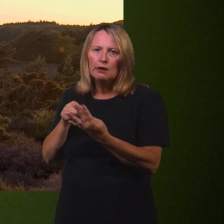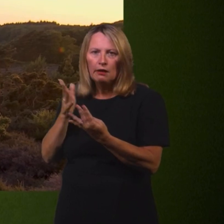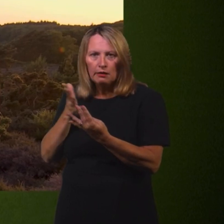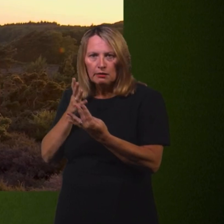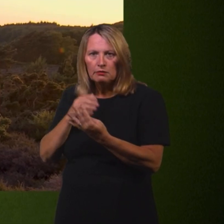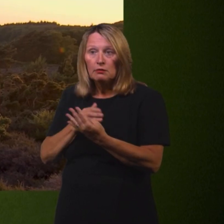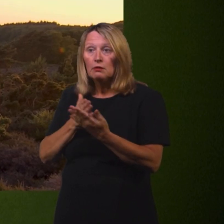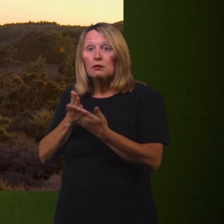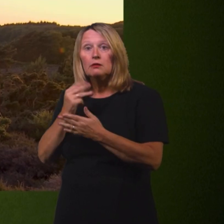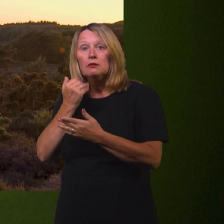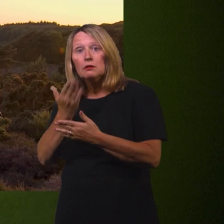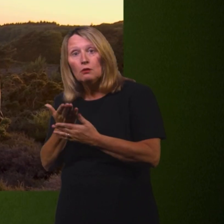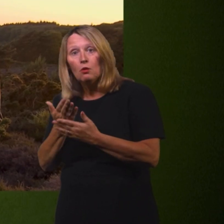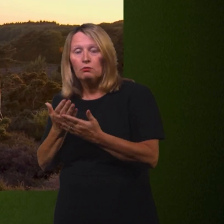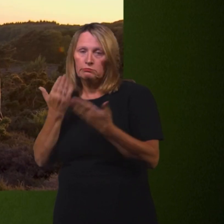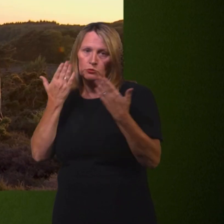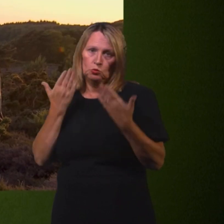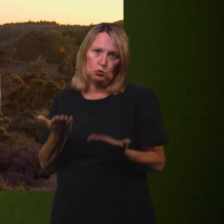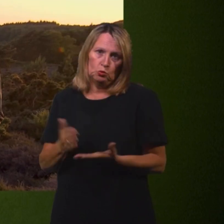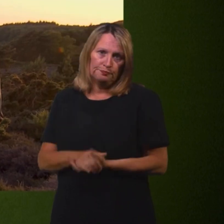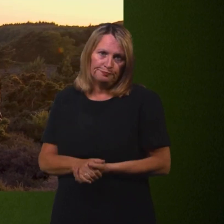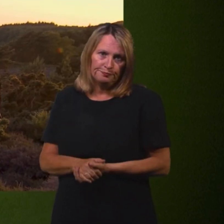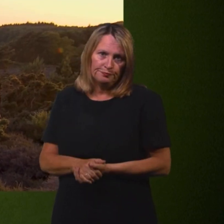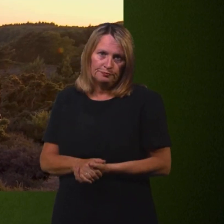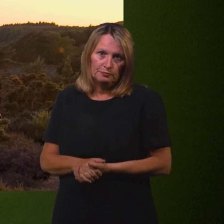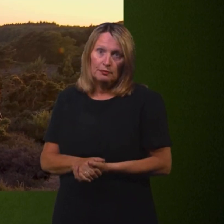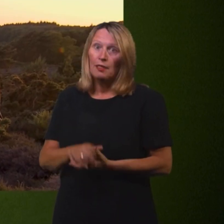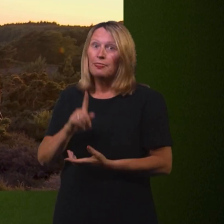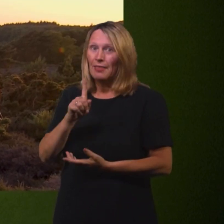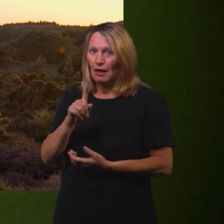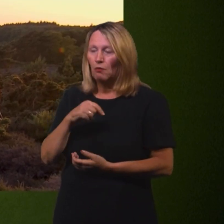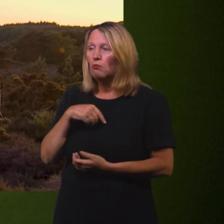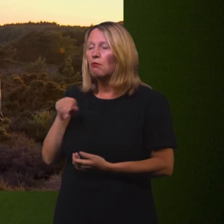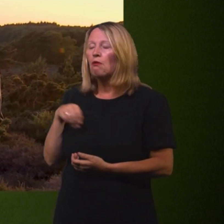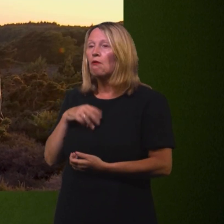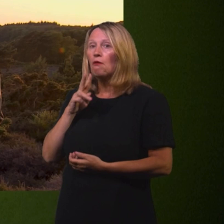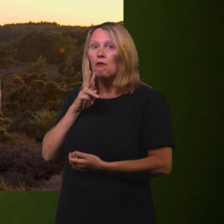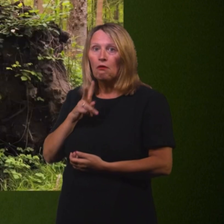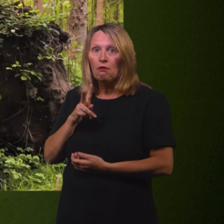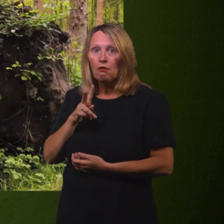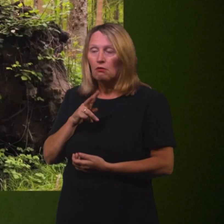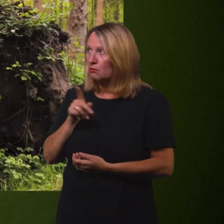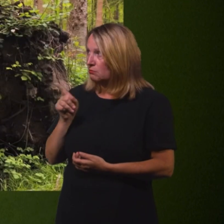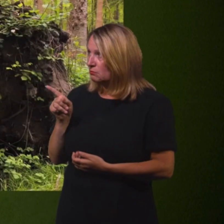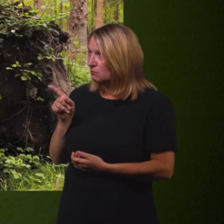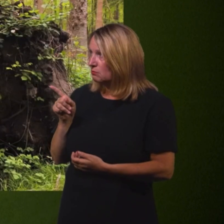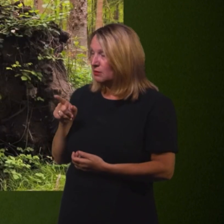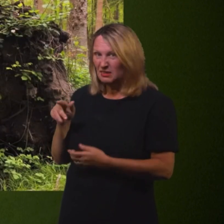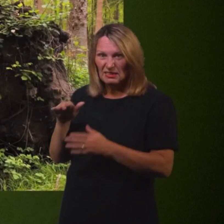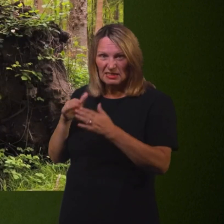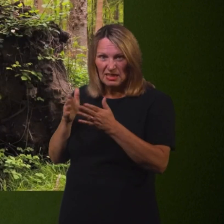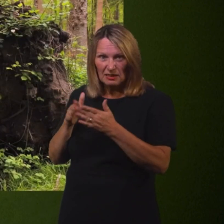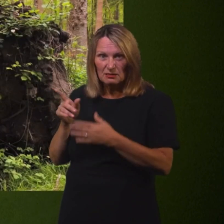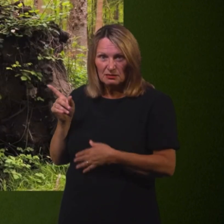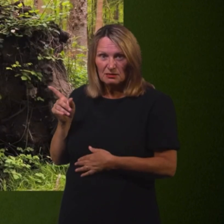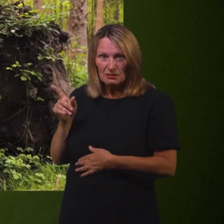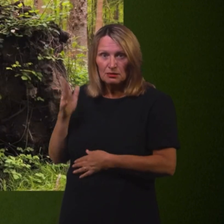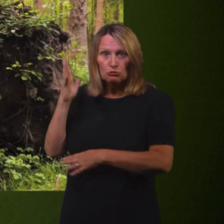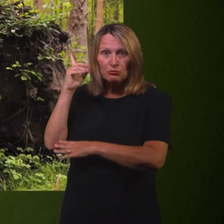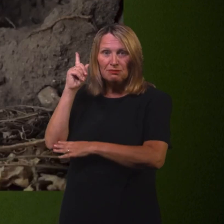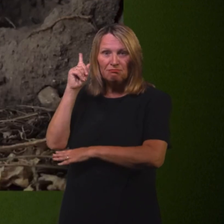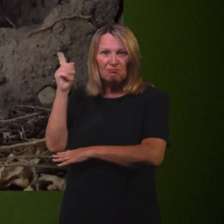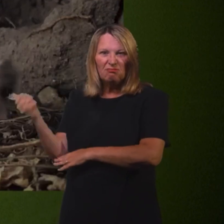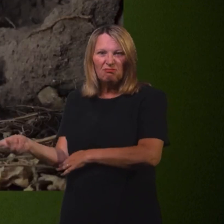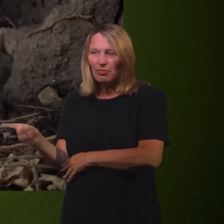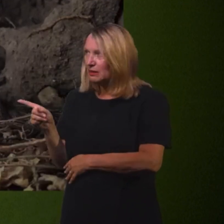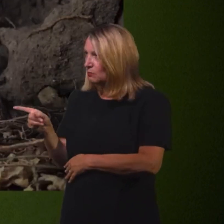nest. Causes of death unknown. But then we saw this. This is the nest. It's